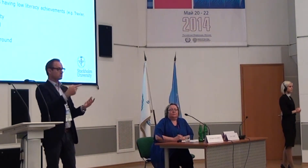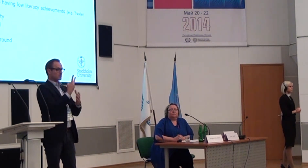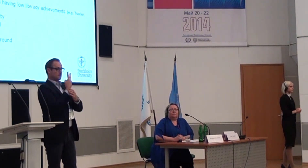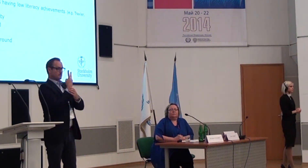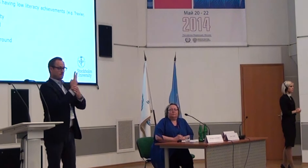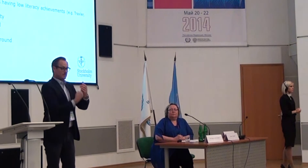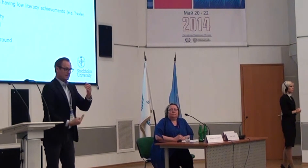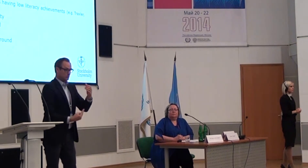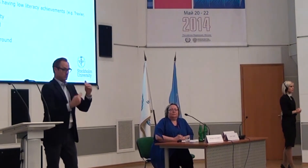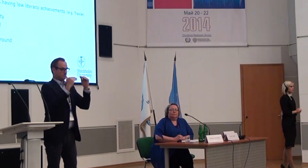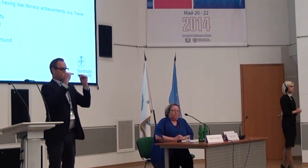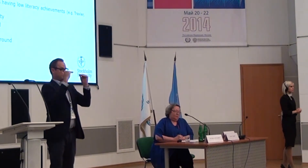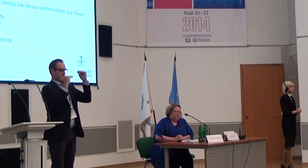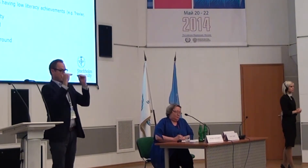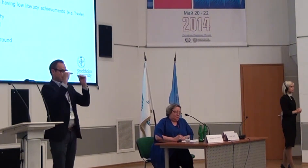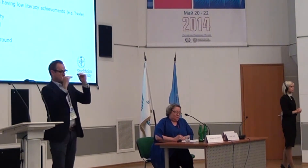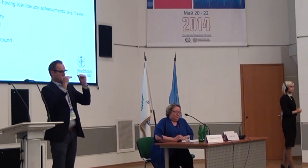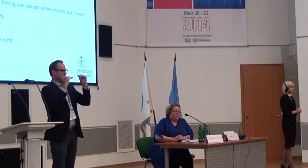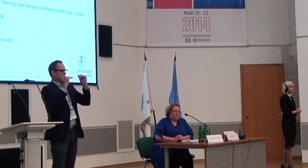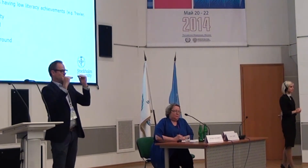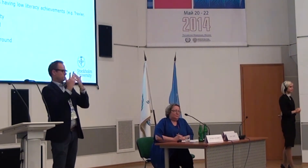you might know.